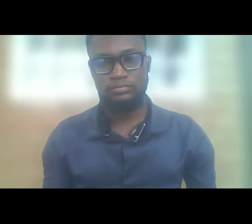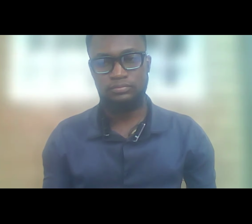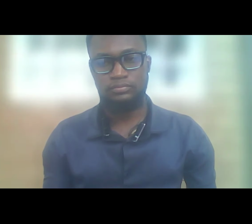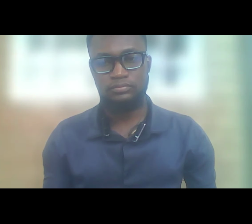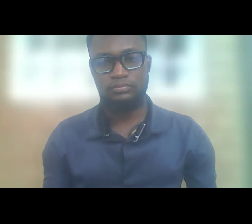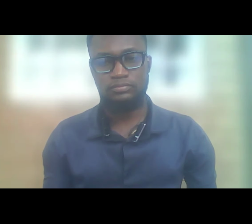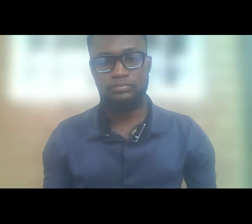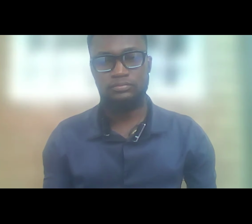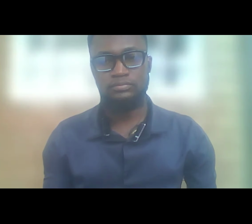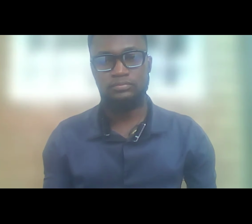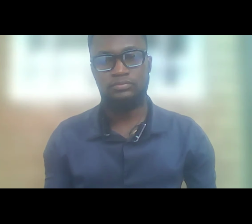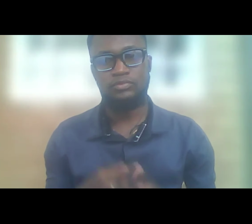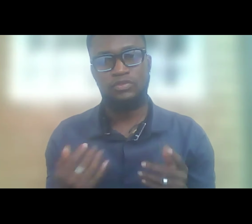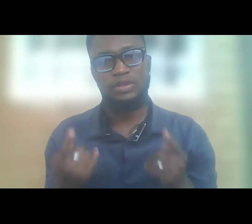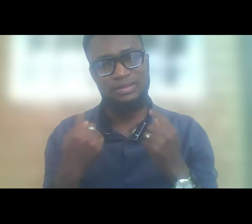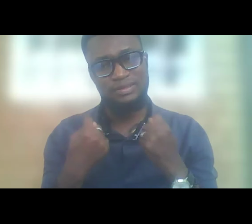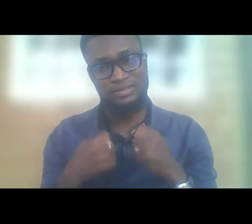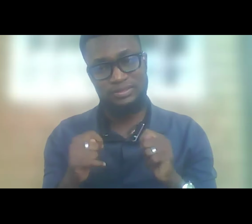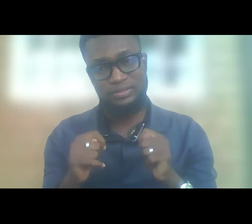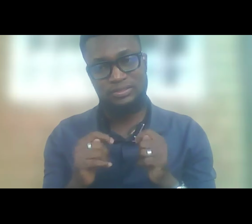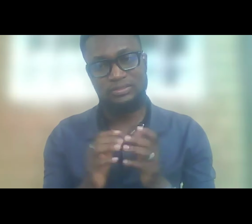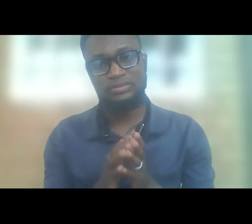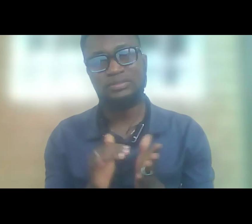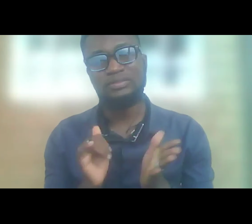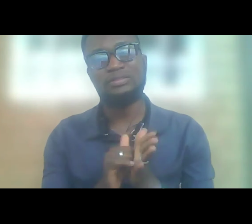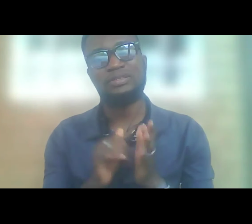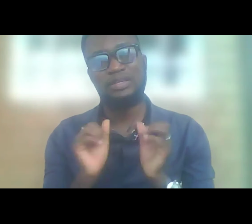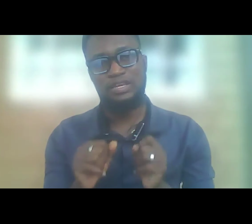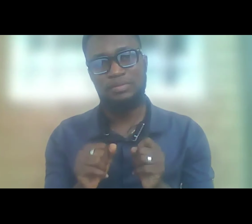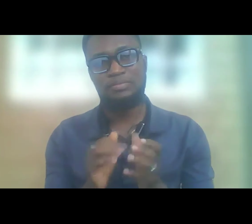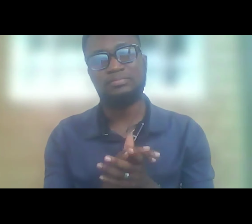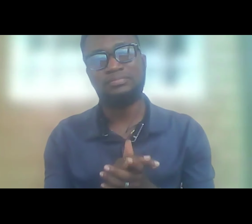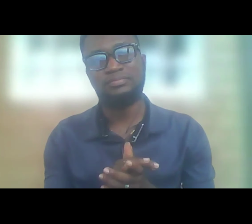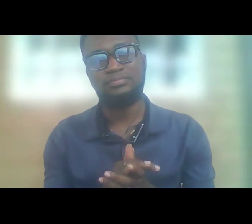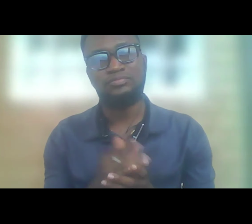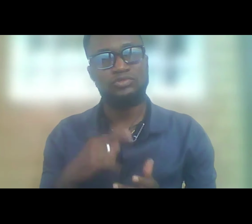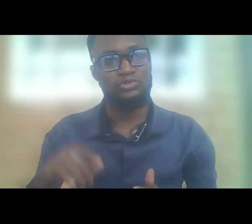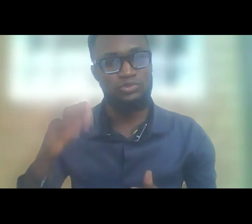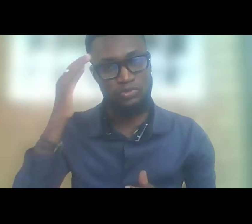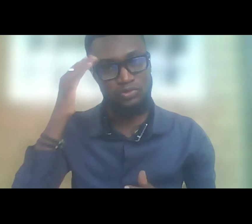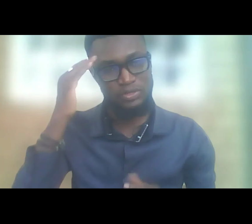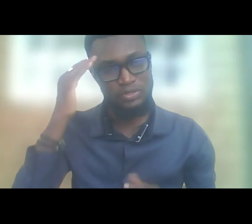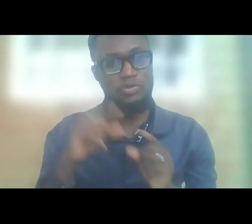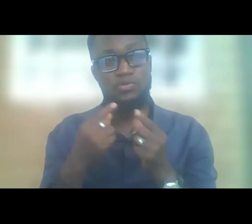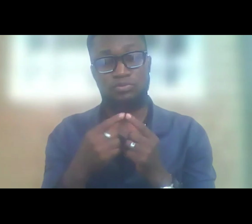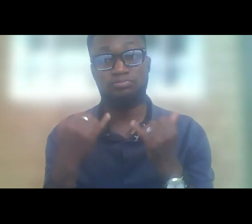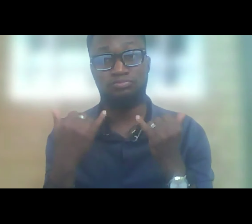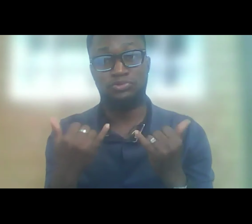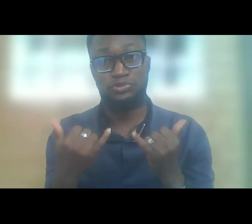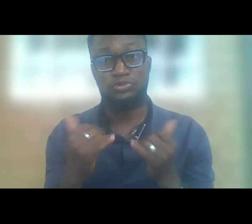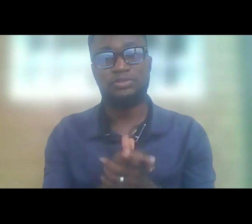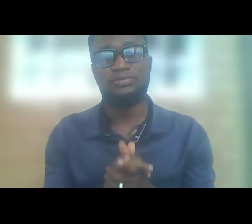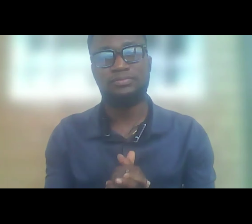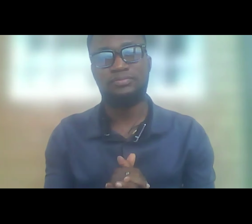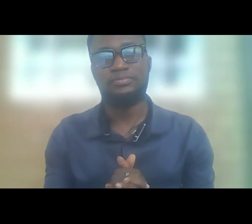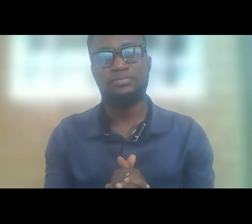breakout sessions are already underway. So let's start with our own discussion here.